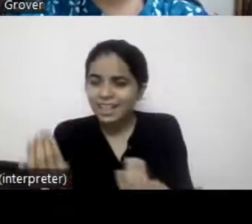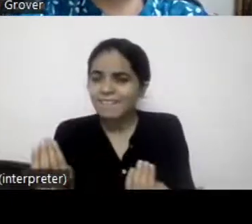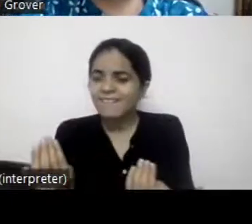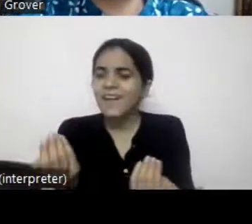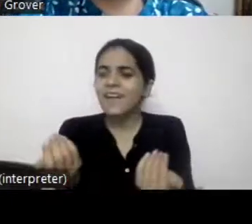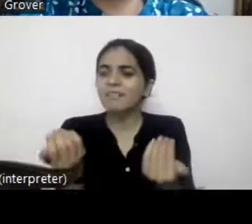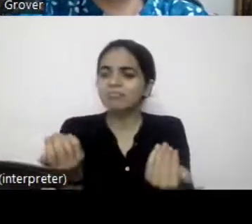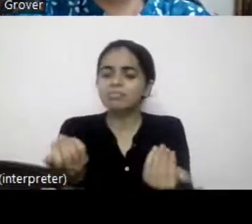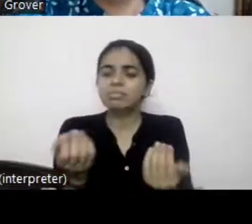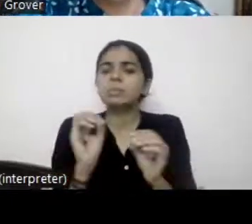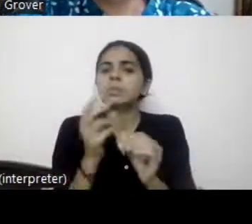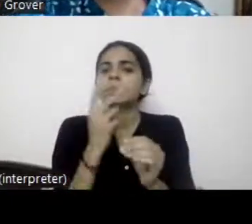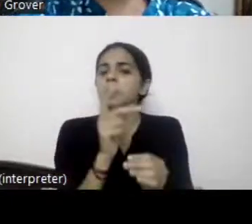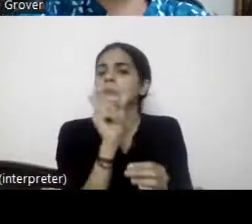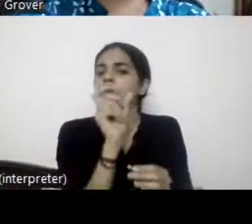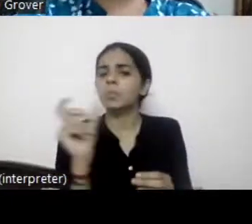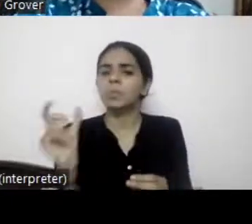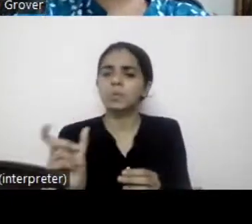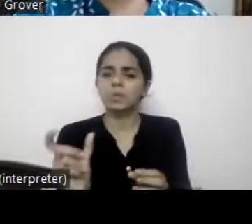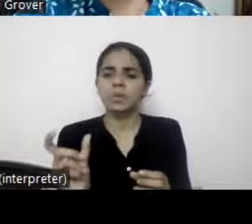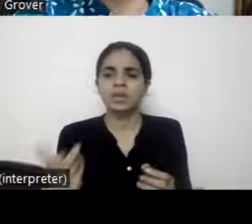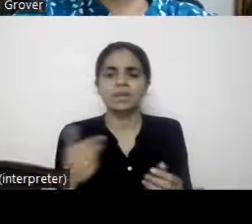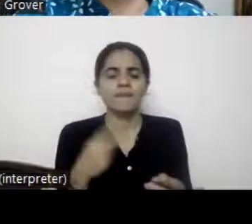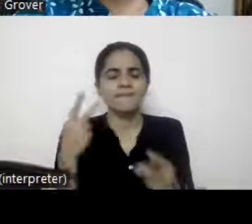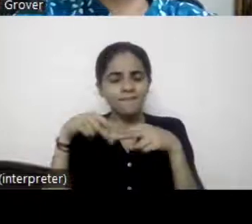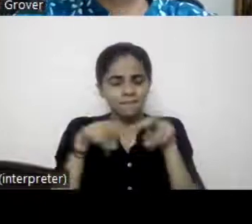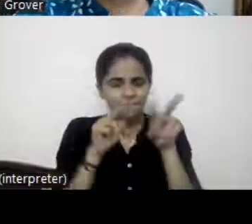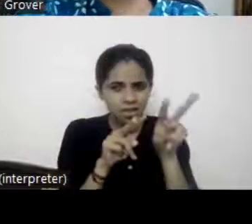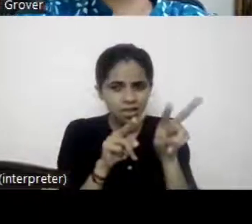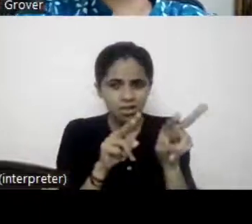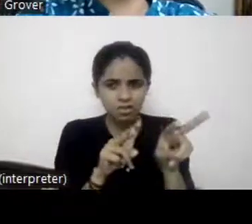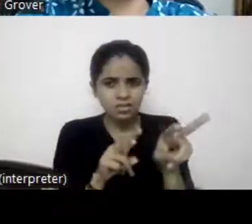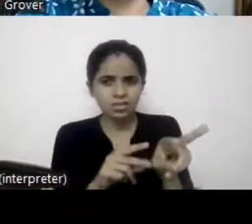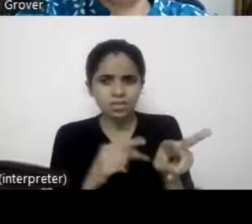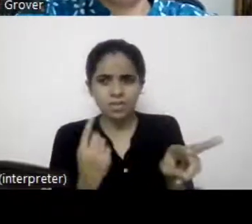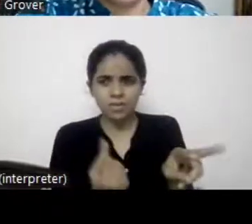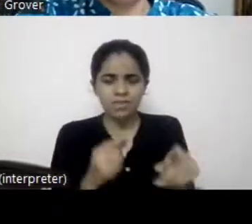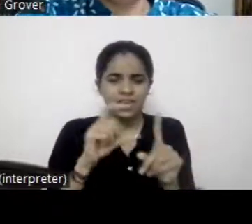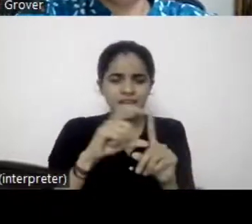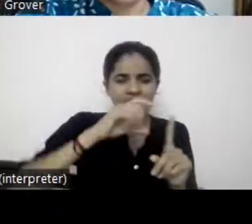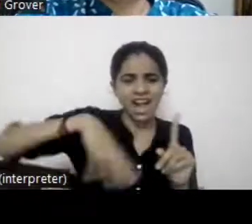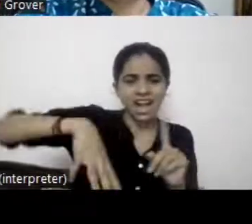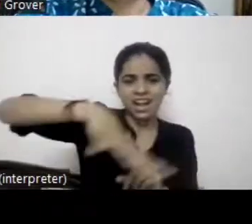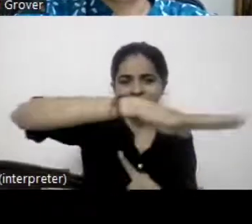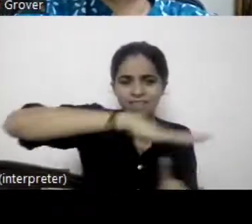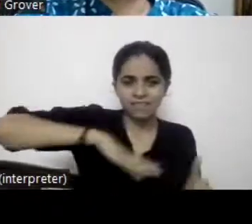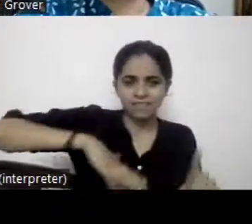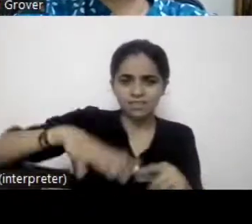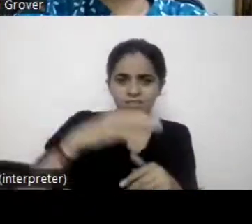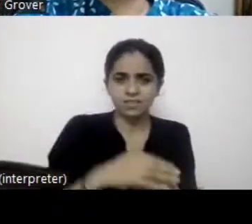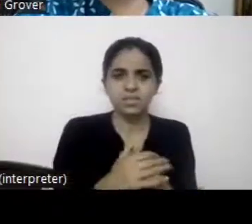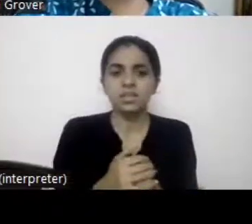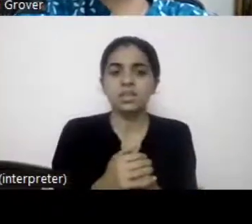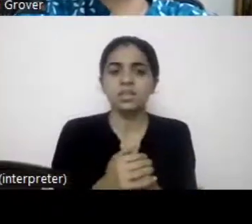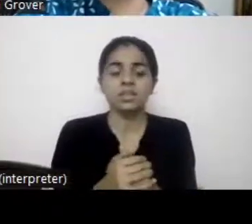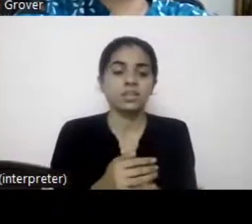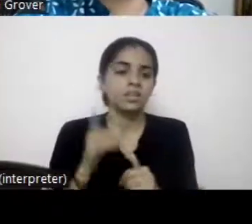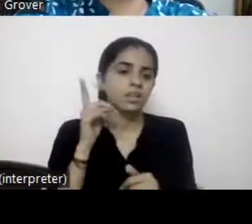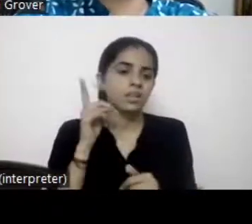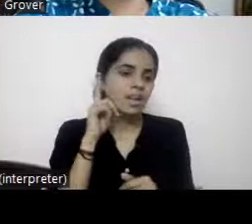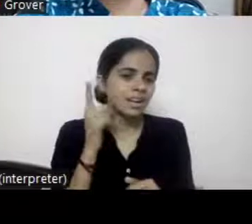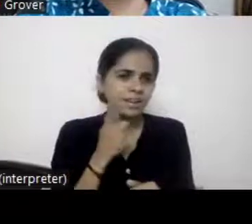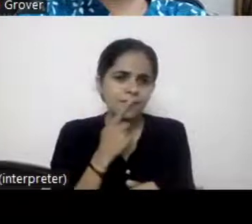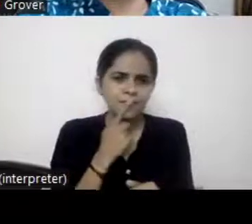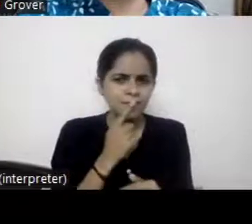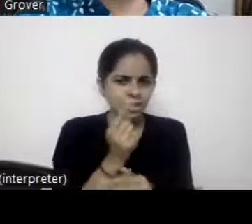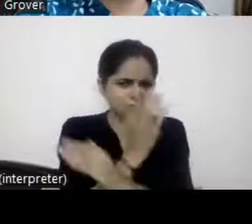that I'm talking about, that one can look at the diverse way of living. So whether deafness could be